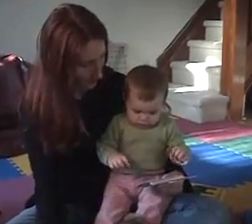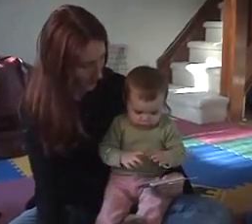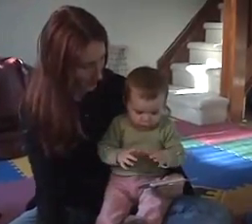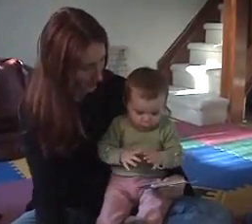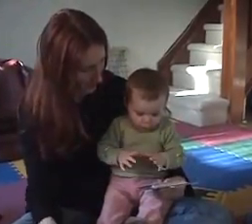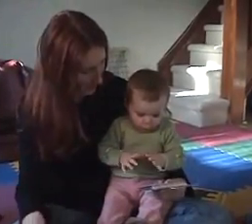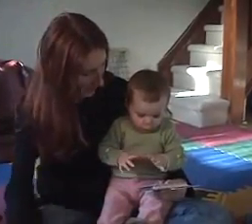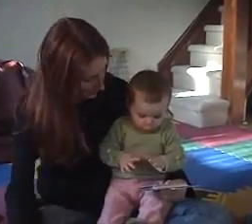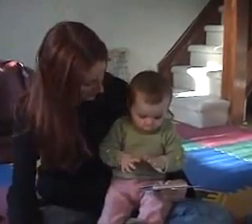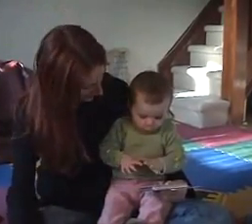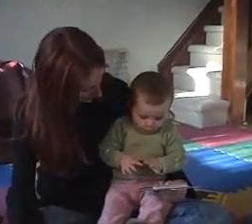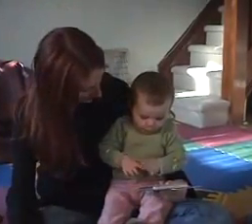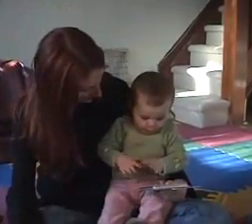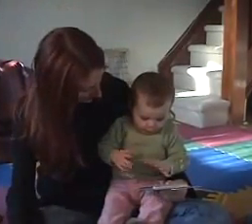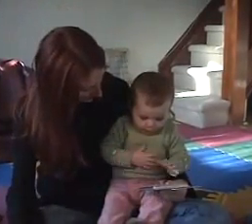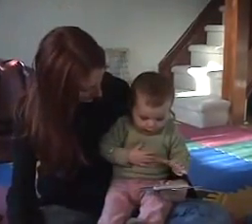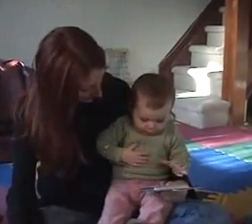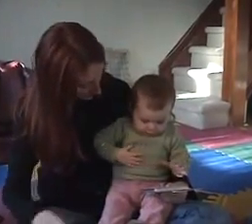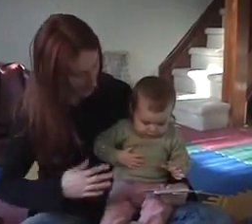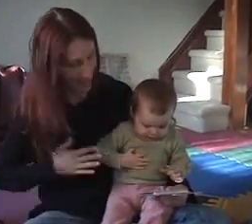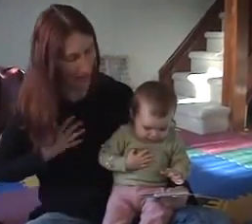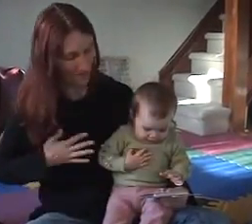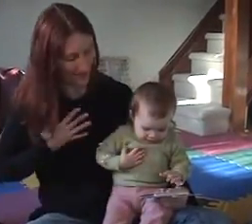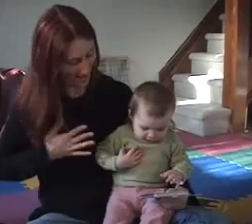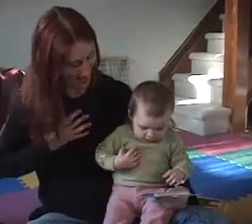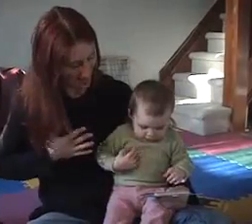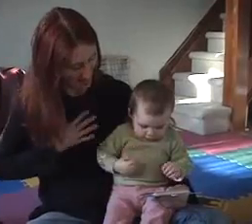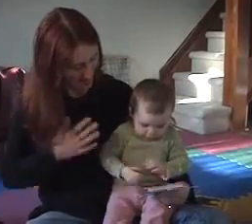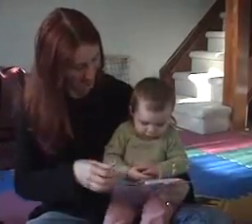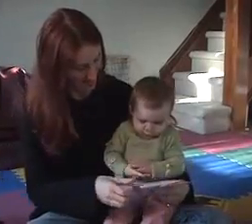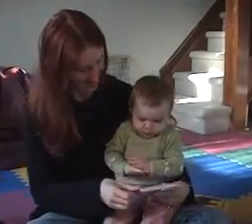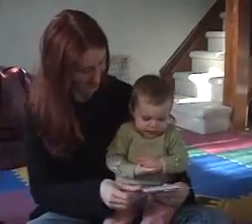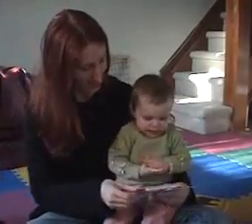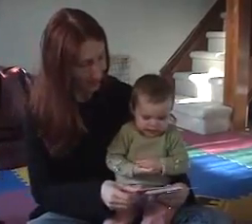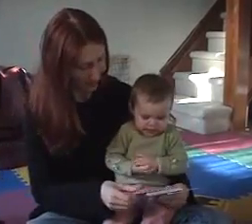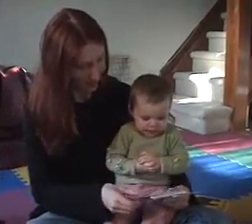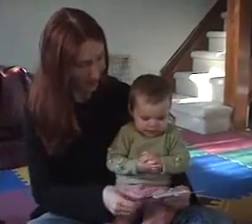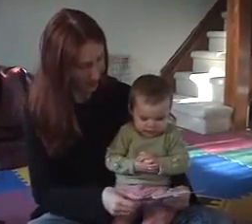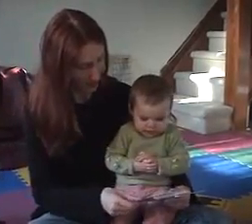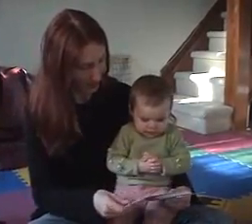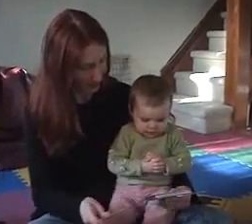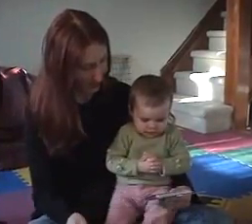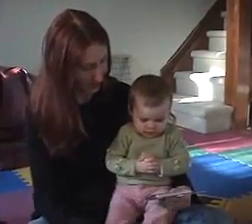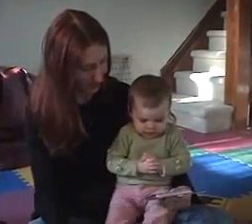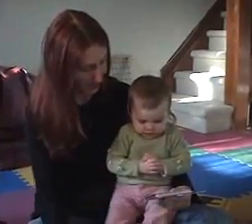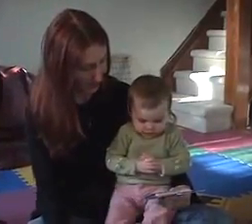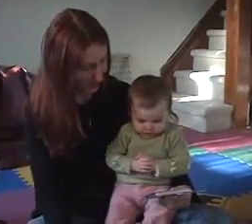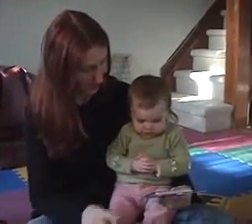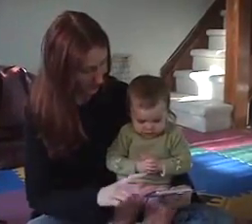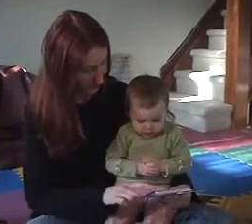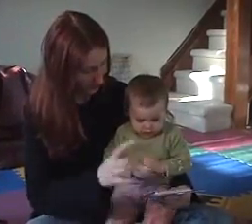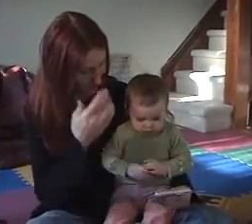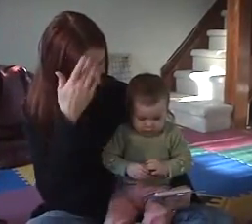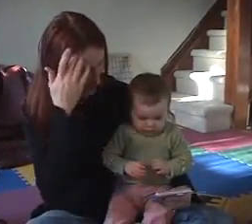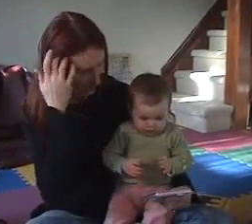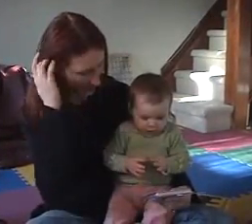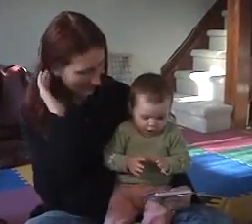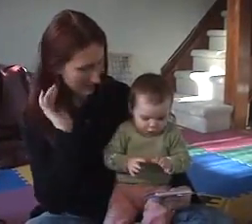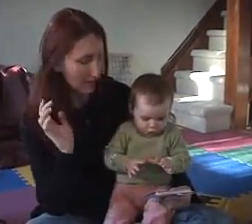About. Happy. Happy. Happy. Happy. Happy. The baby's happy. That's right. What is that? Above.